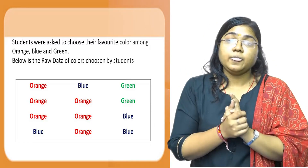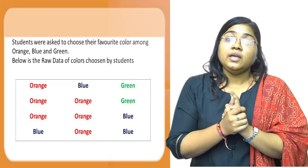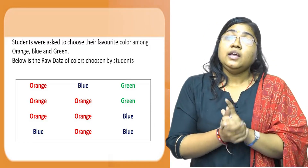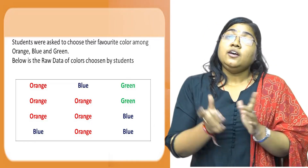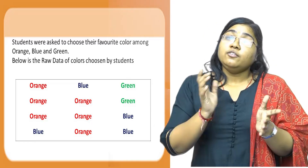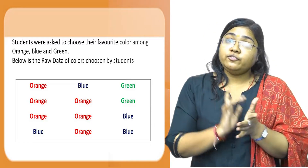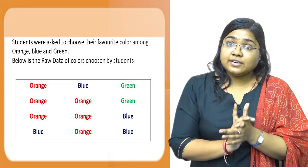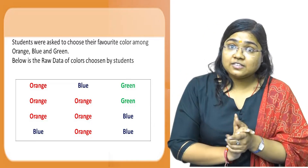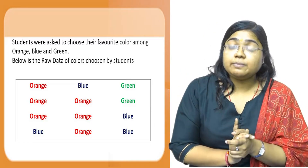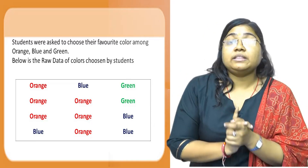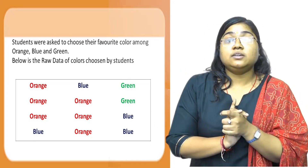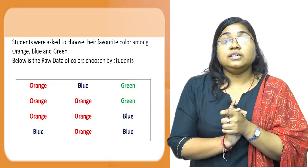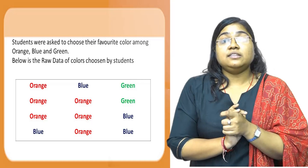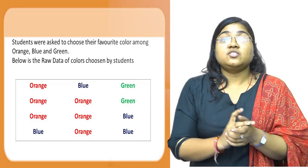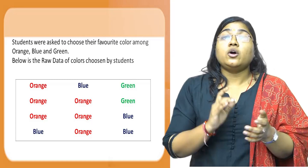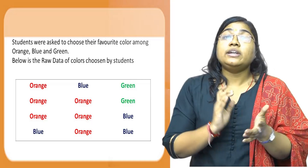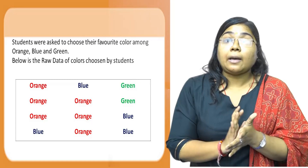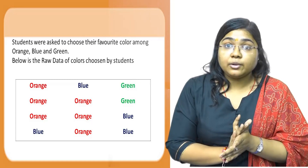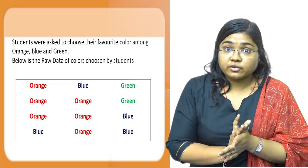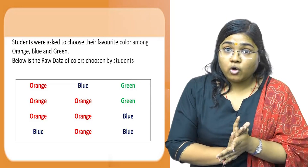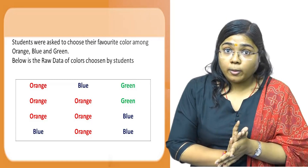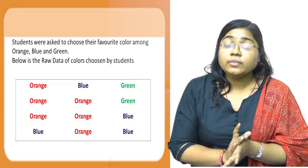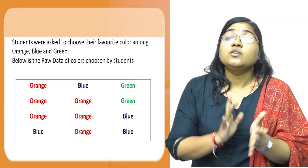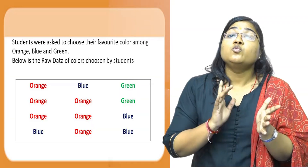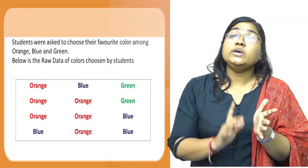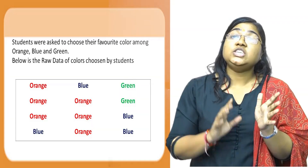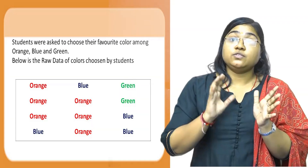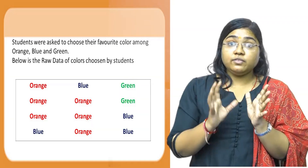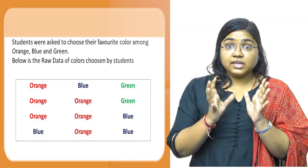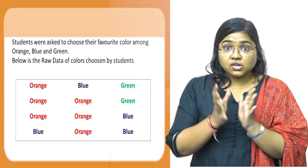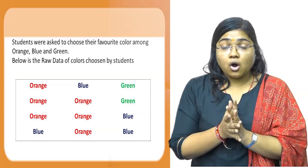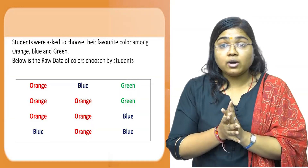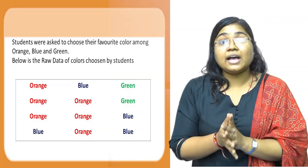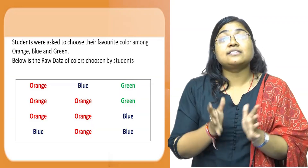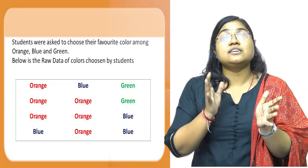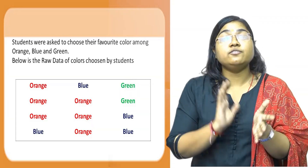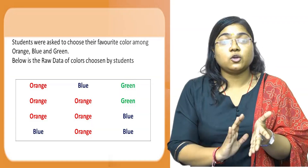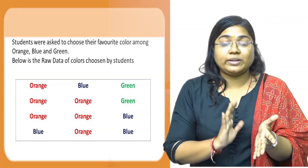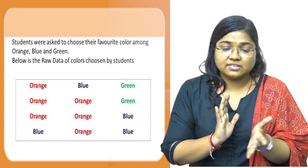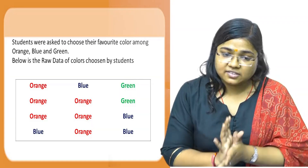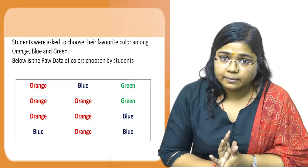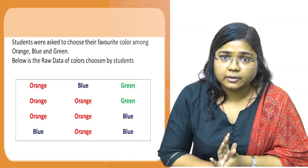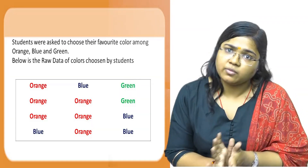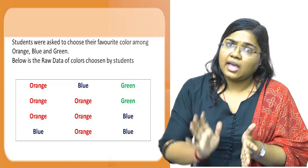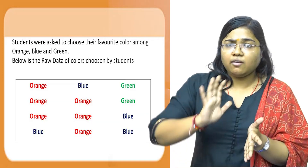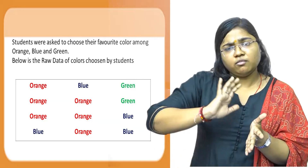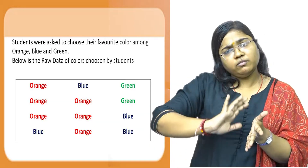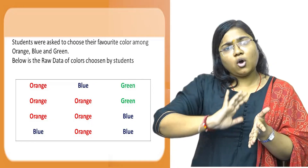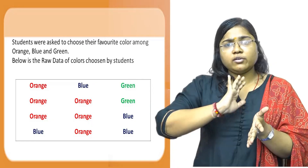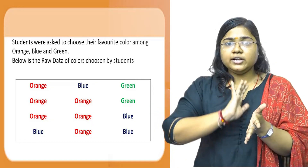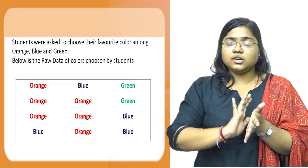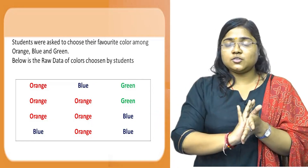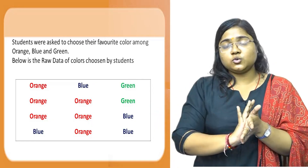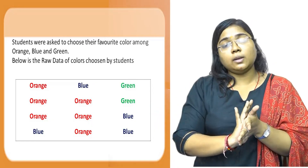data. First method is your tabular form, which we call as the frequency table.